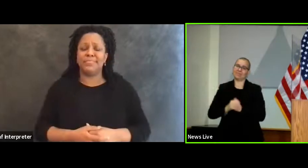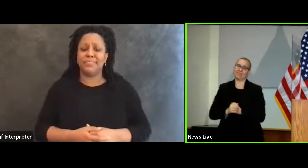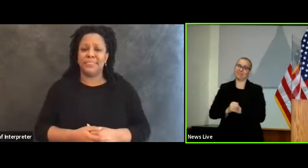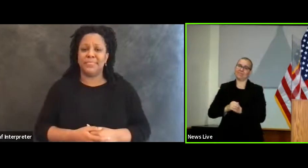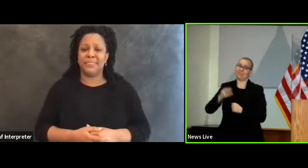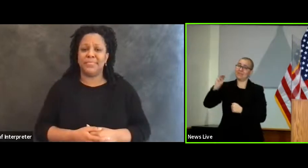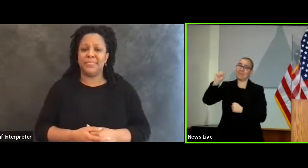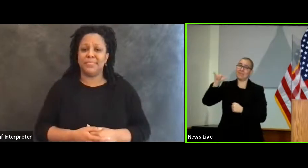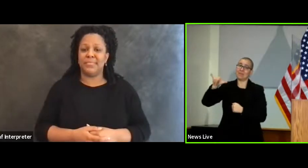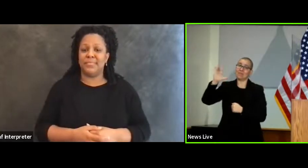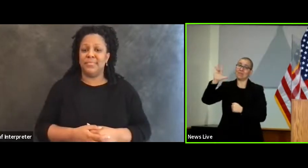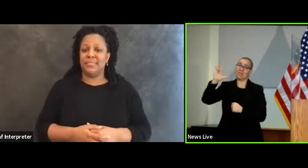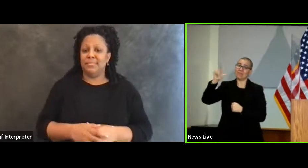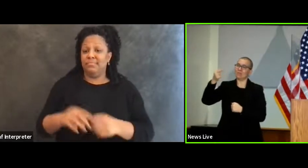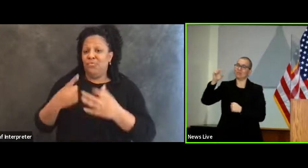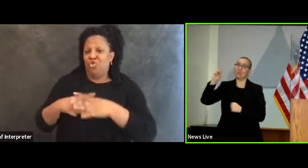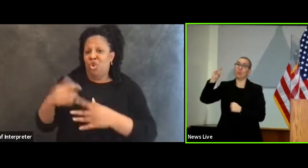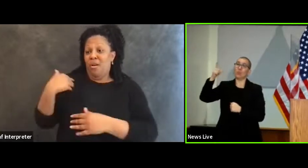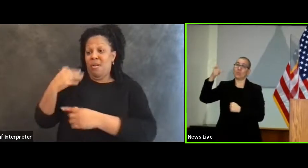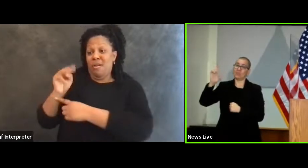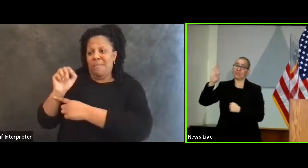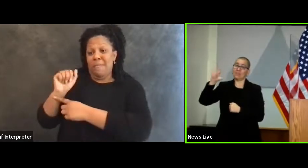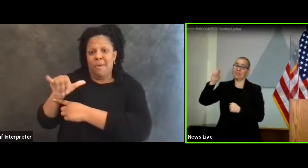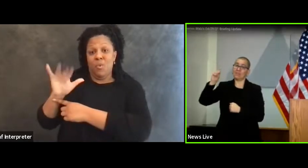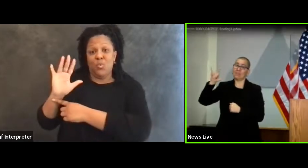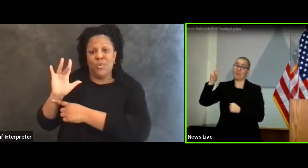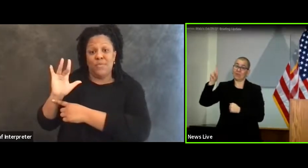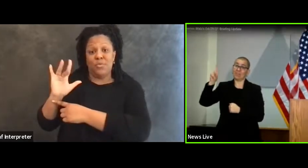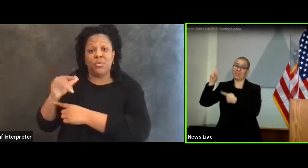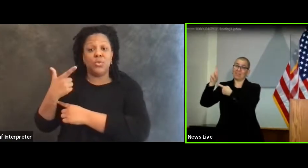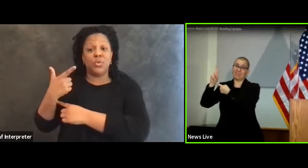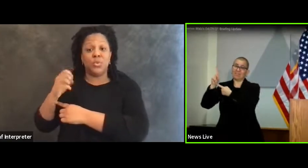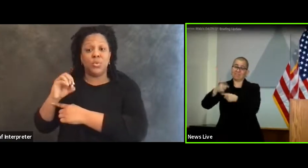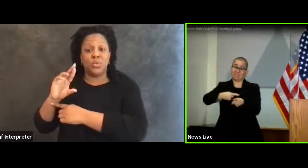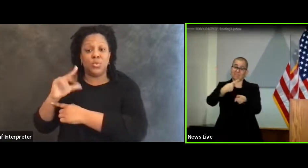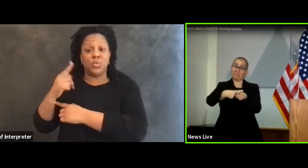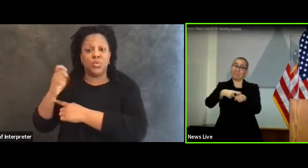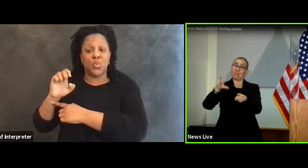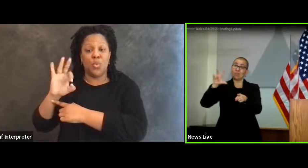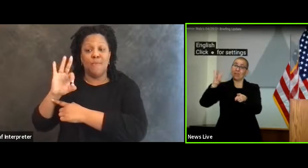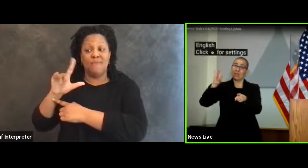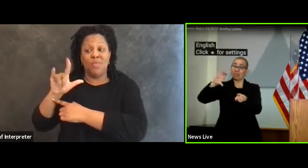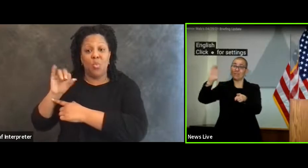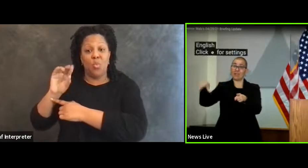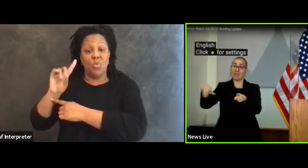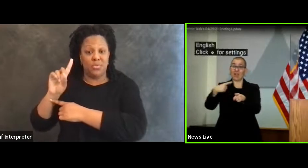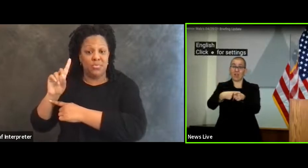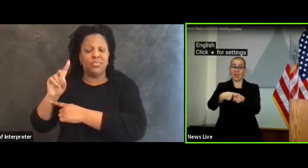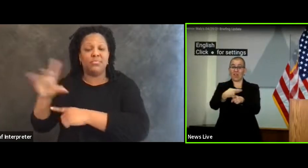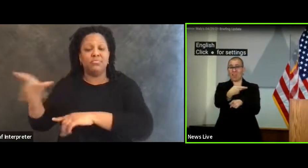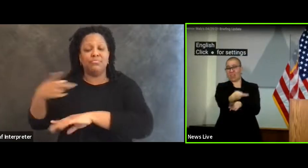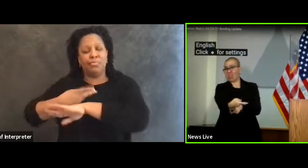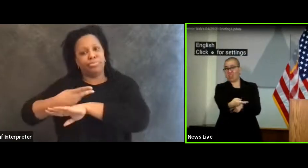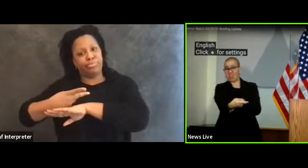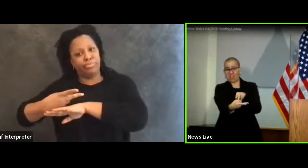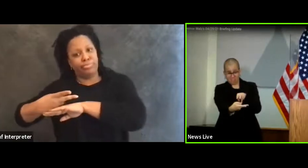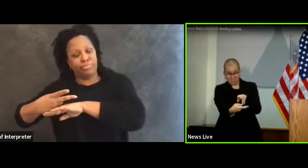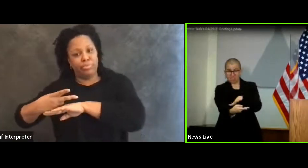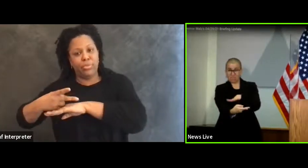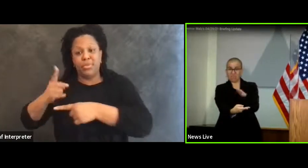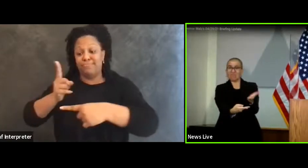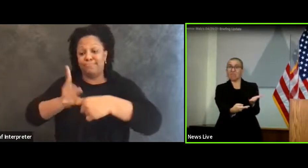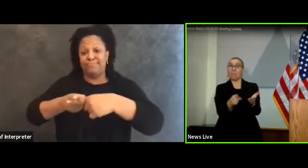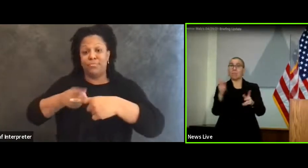as George Floyd laid at 38th in Chicago, this state and this nation has started to come to grips with public safety